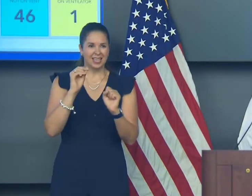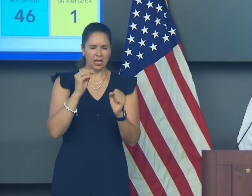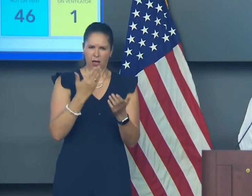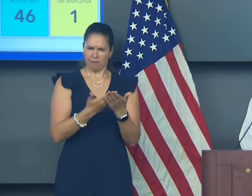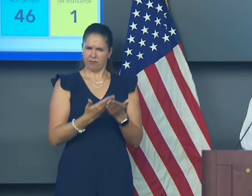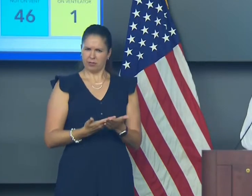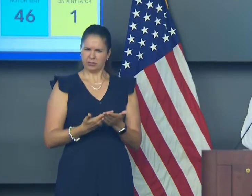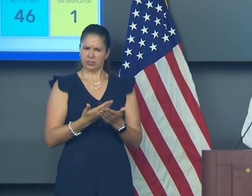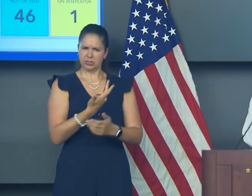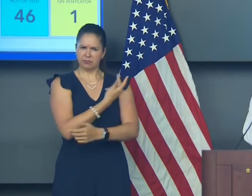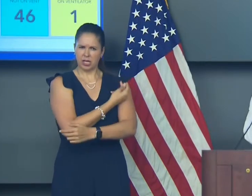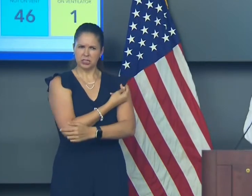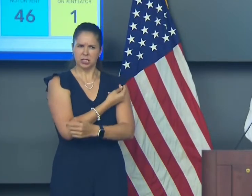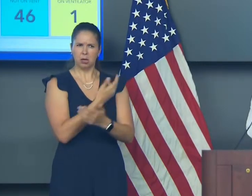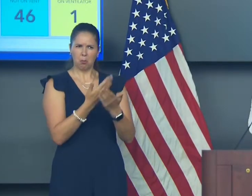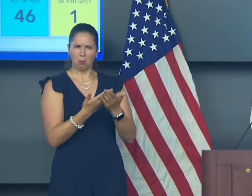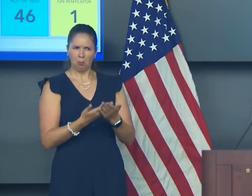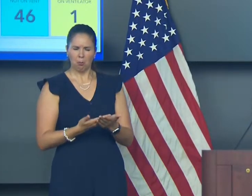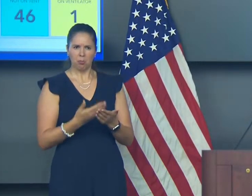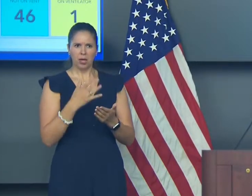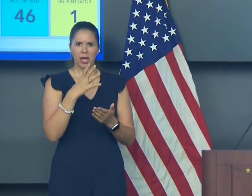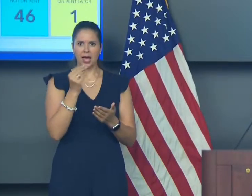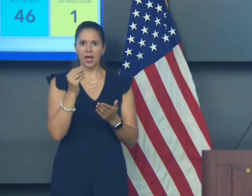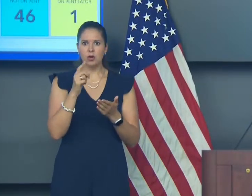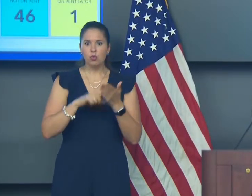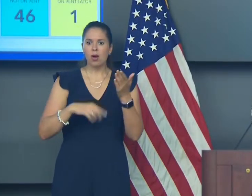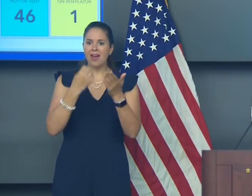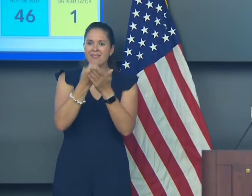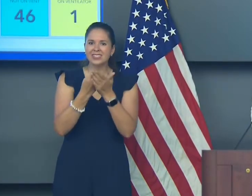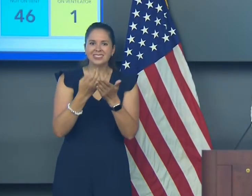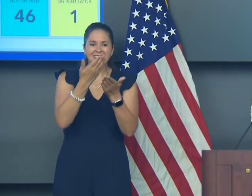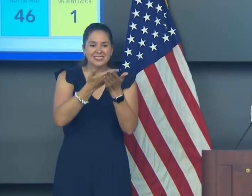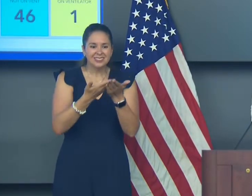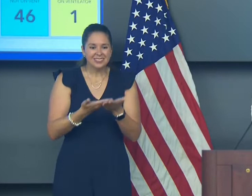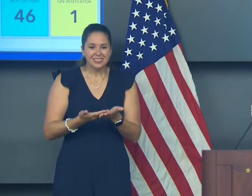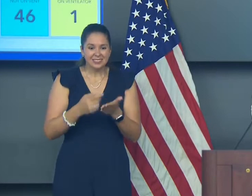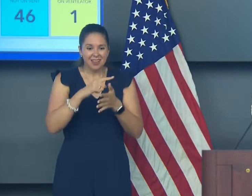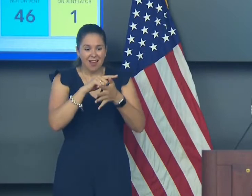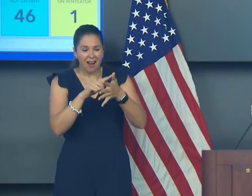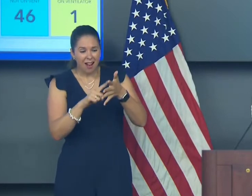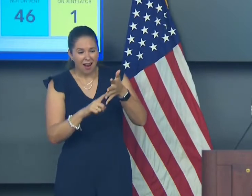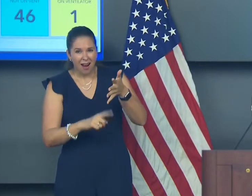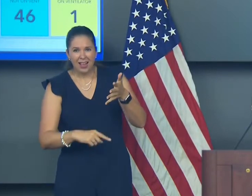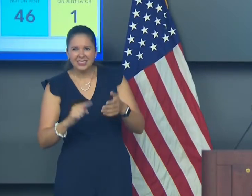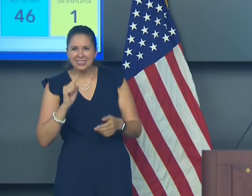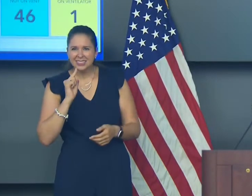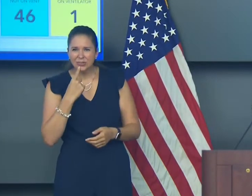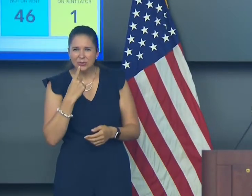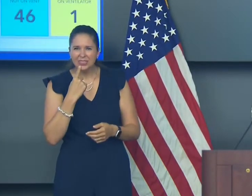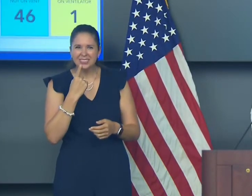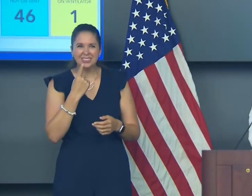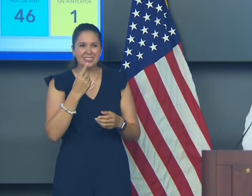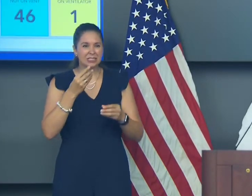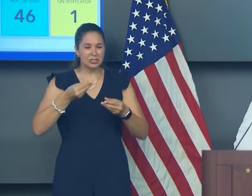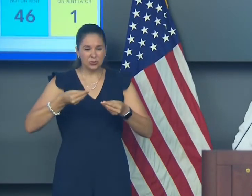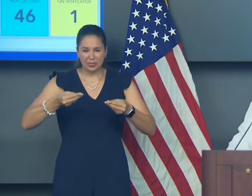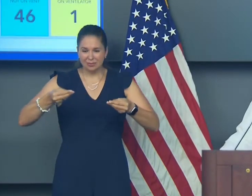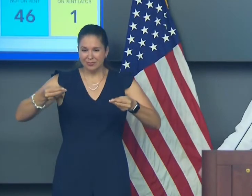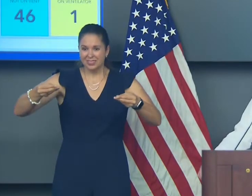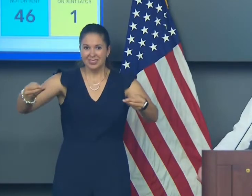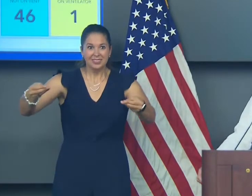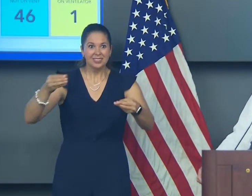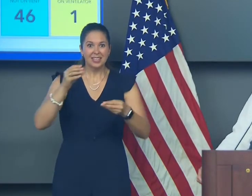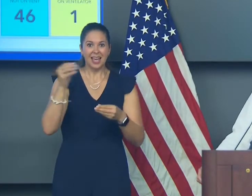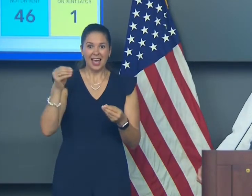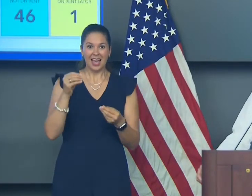vaccines, in light of all of the evidence is just how serious and transmissible and deadly